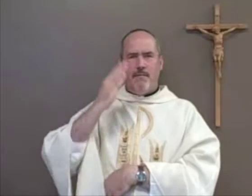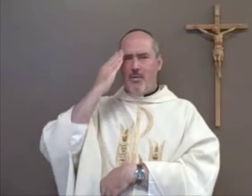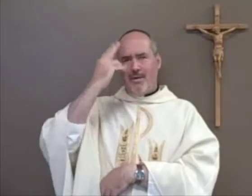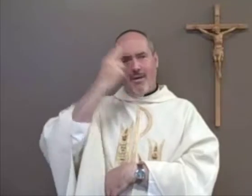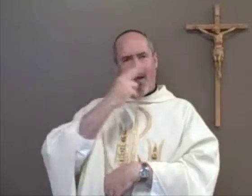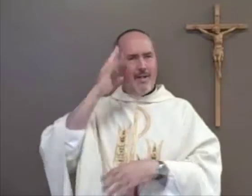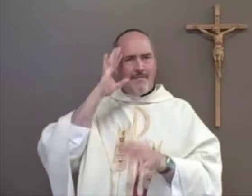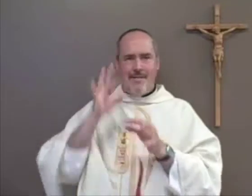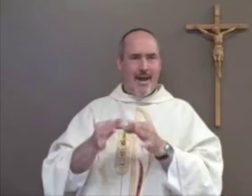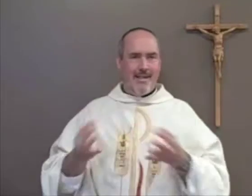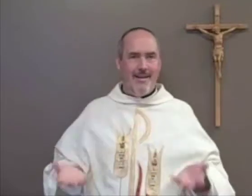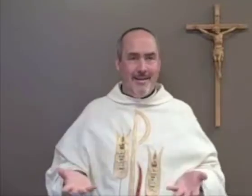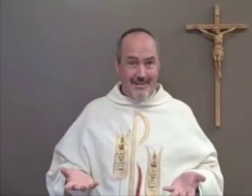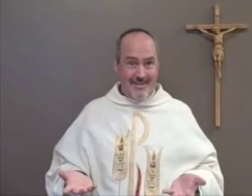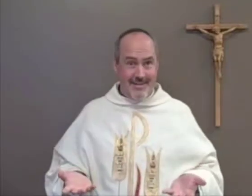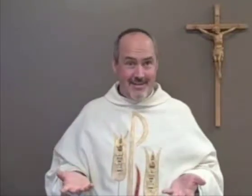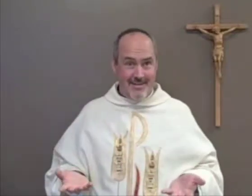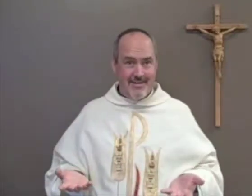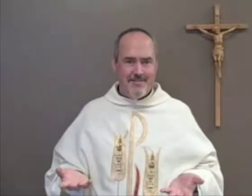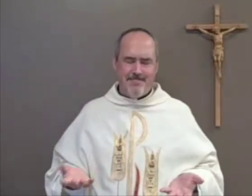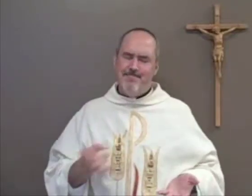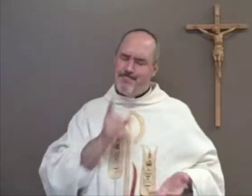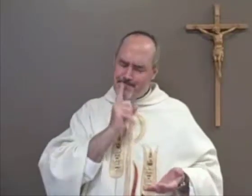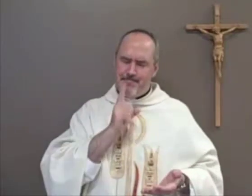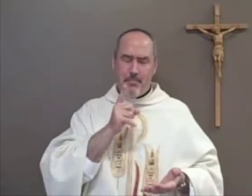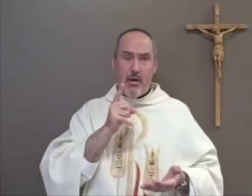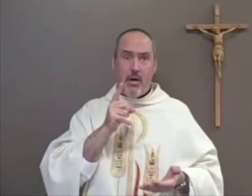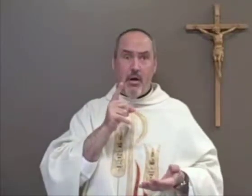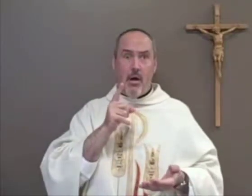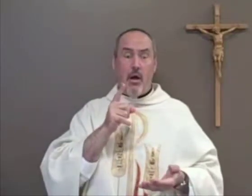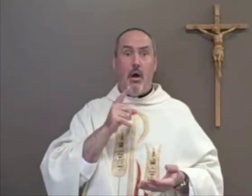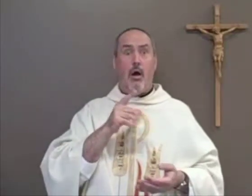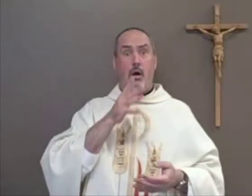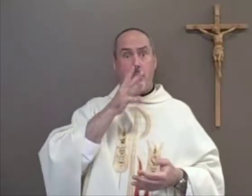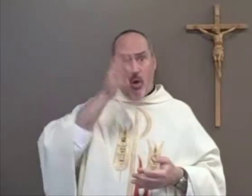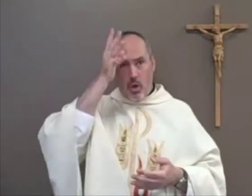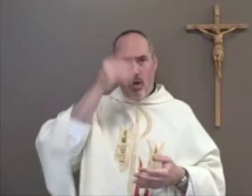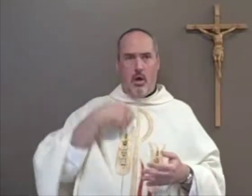about Catholicism that way. Parents have a big responsibility.